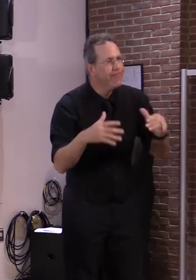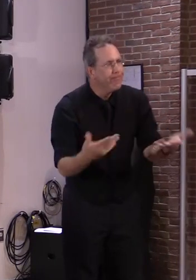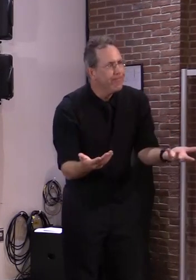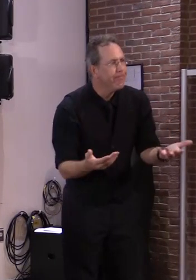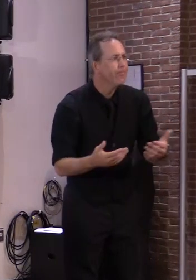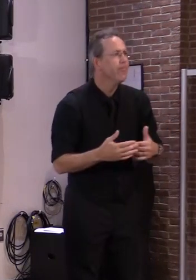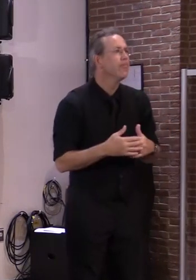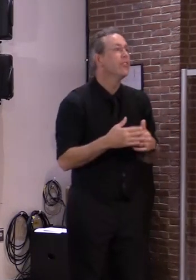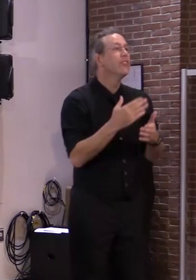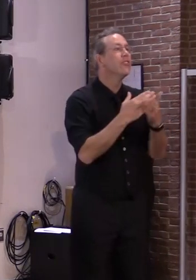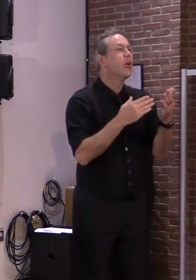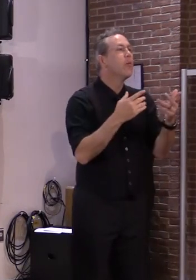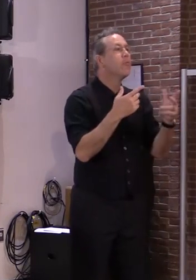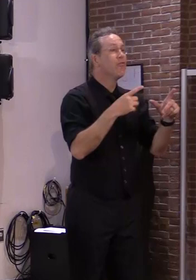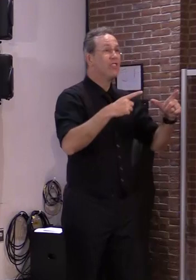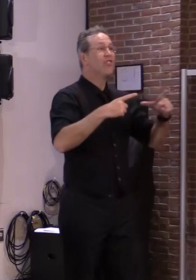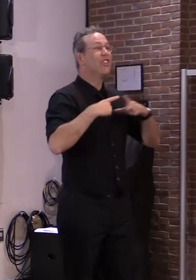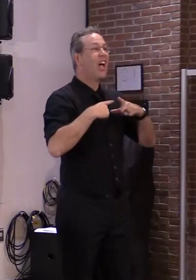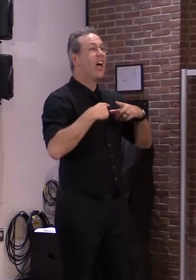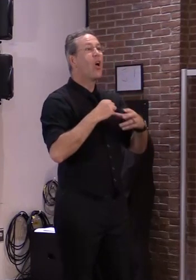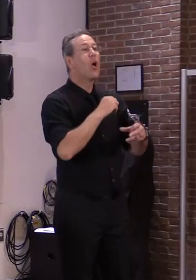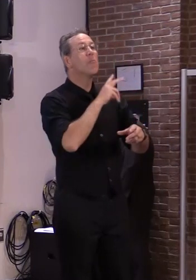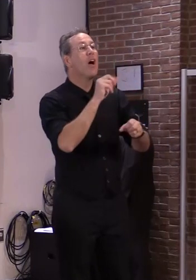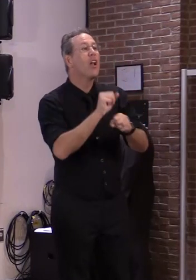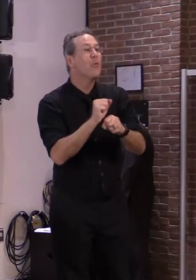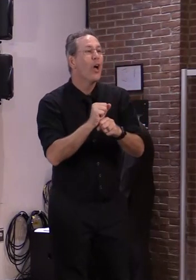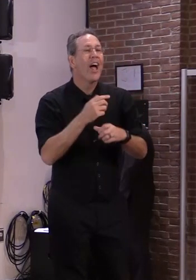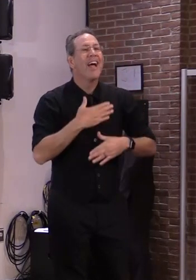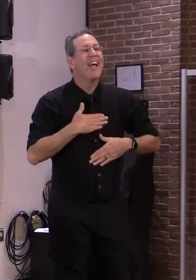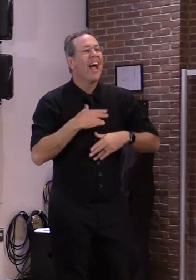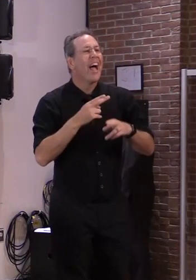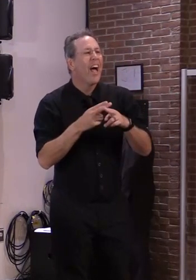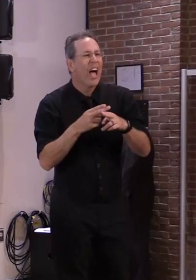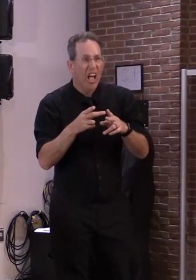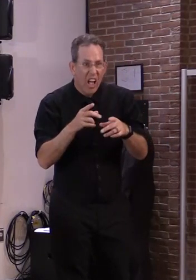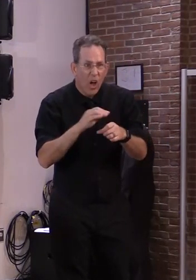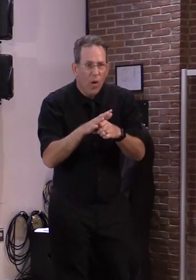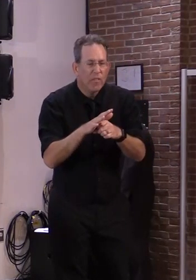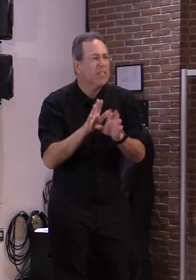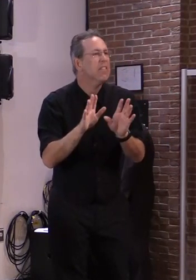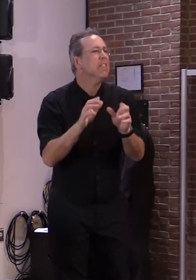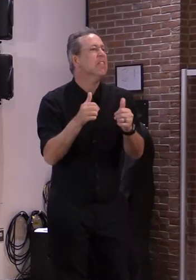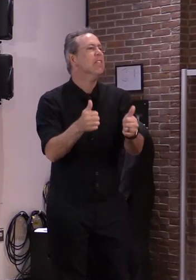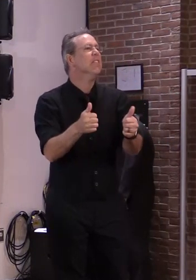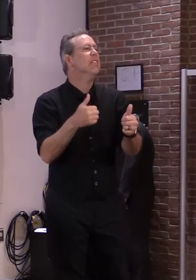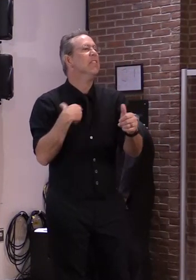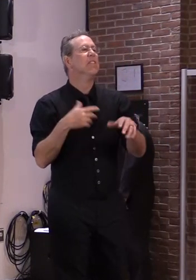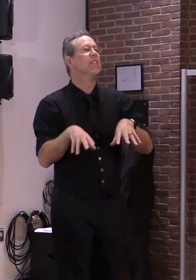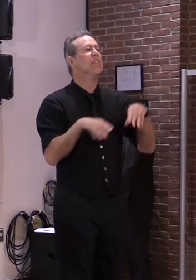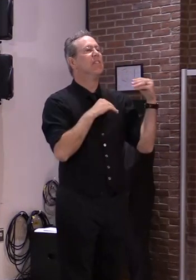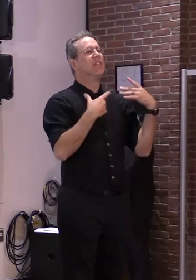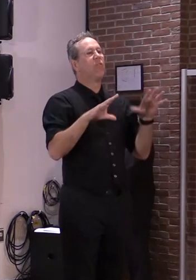job, who may have decided to step out of the workforce. So that's a bit alarming to all of us as well,